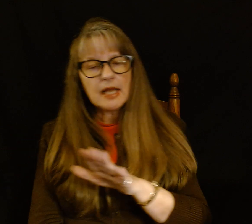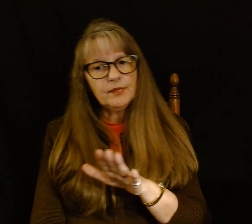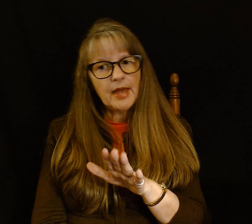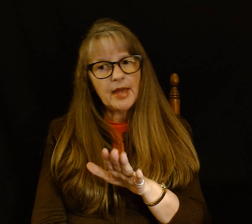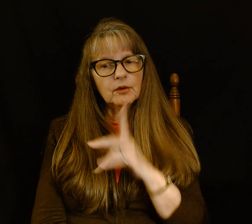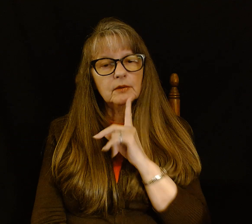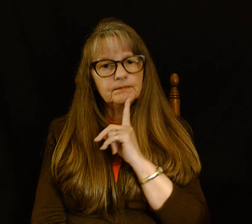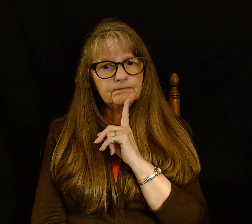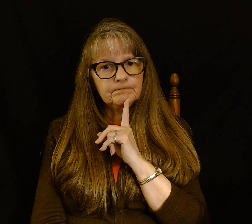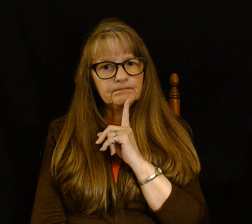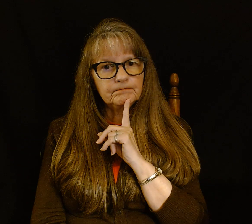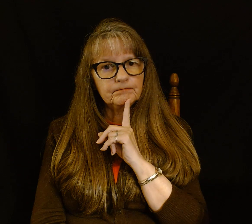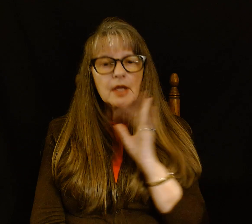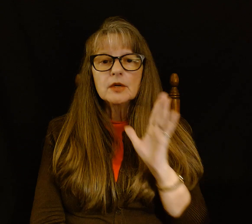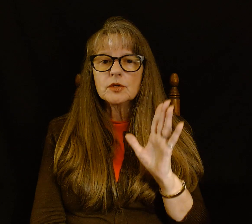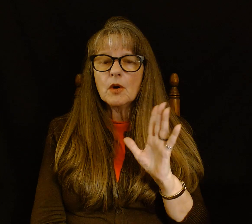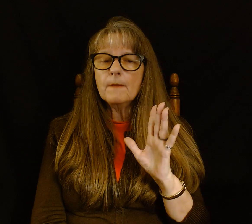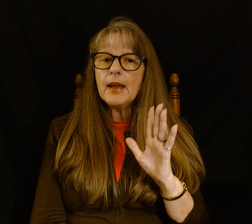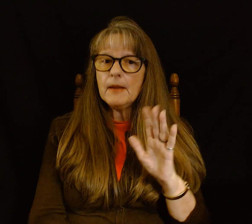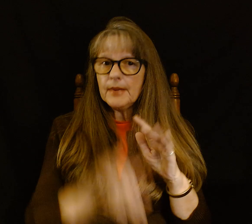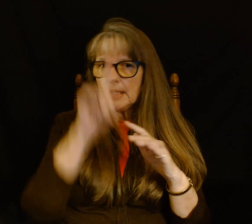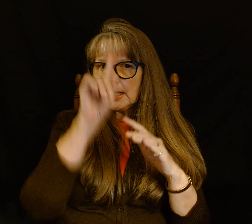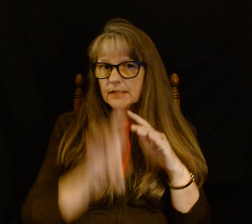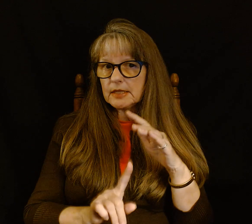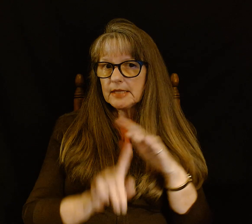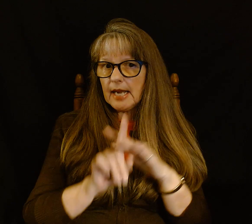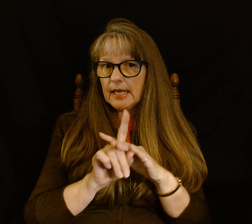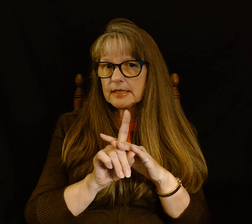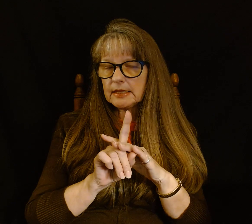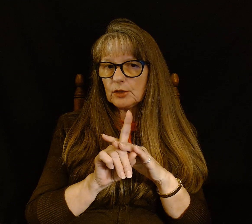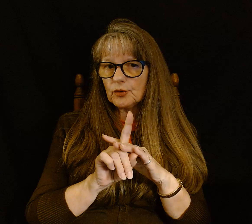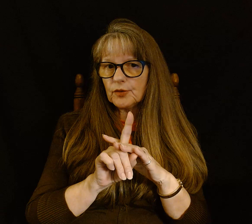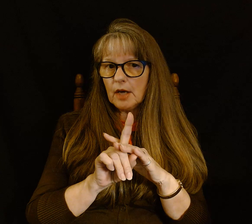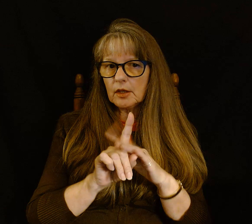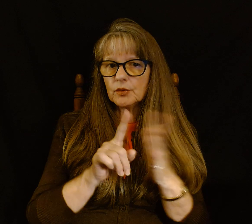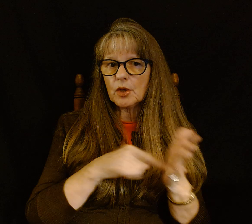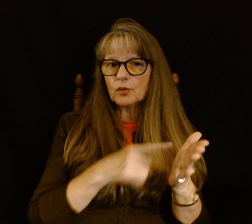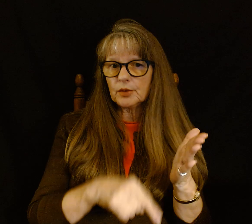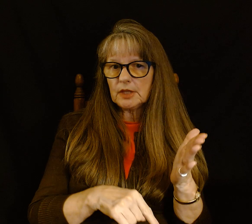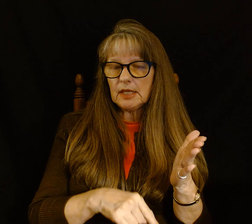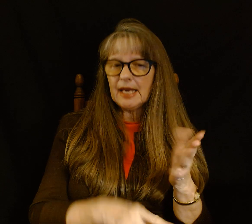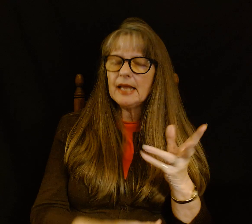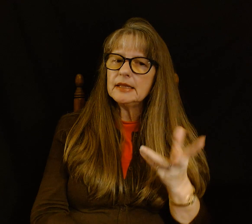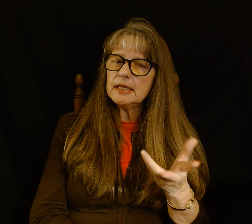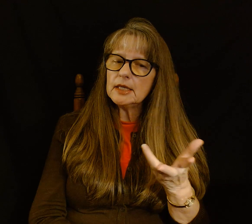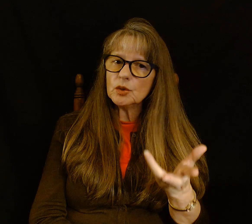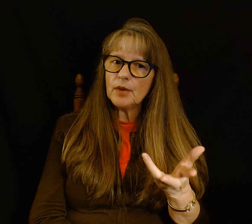that, you're going, So maybe instantaneously your thought goes, oh, critique. And I think that's